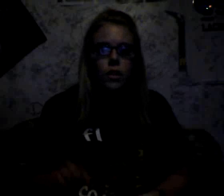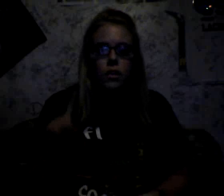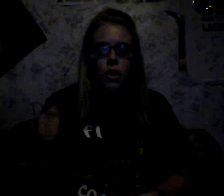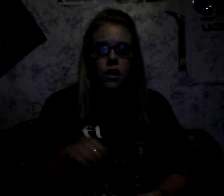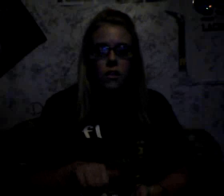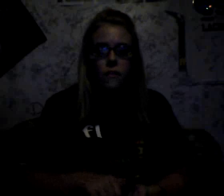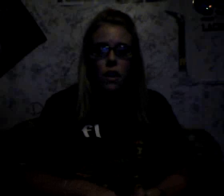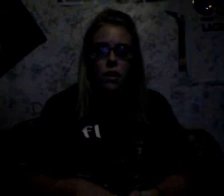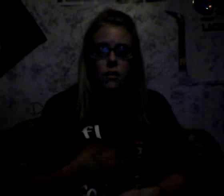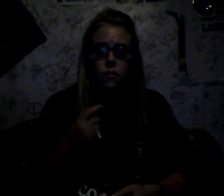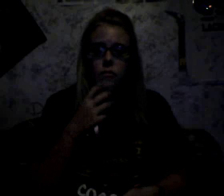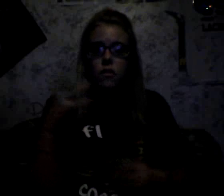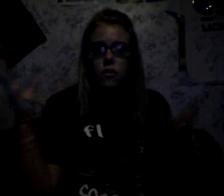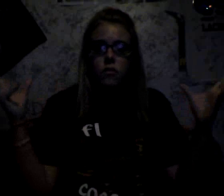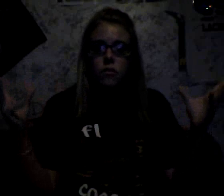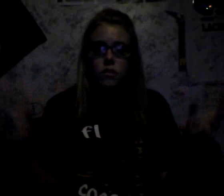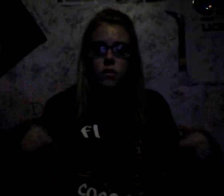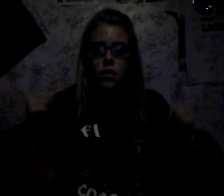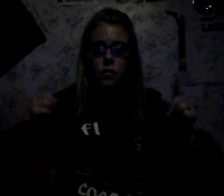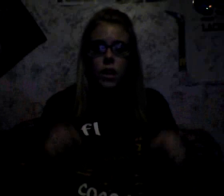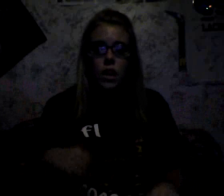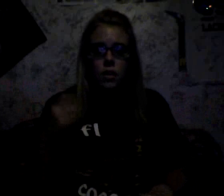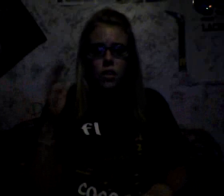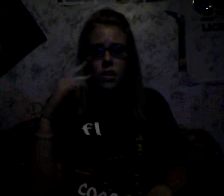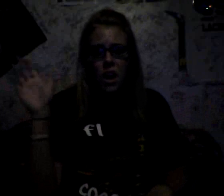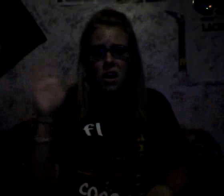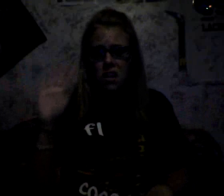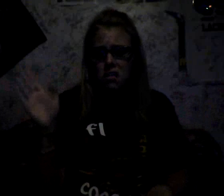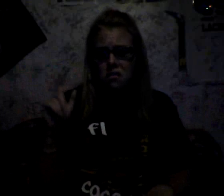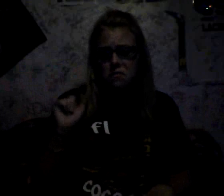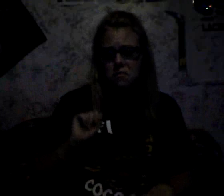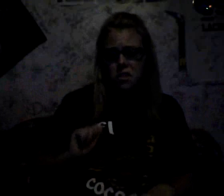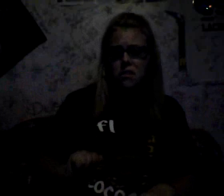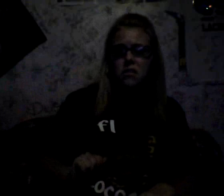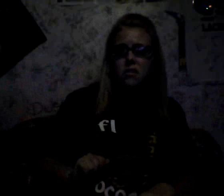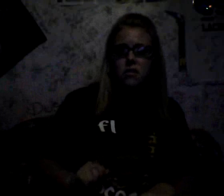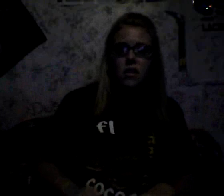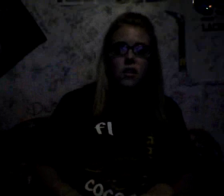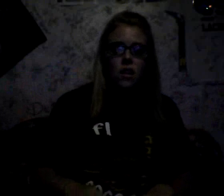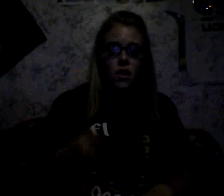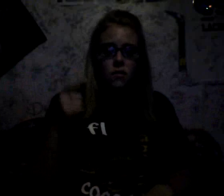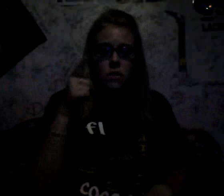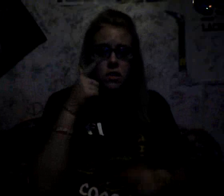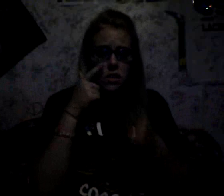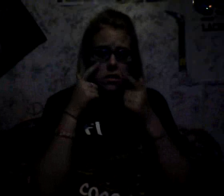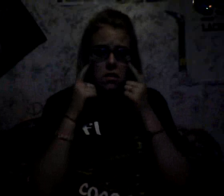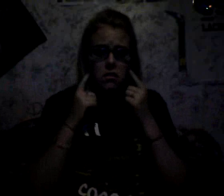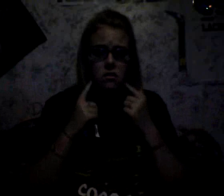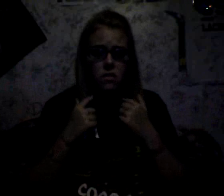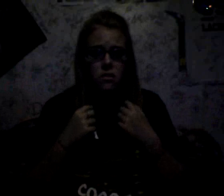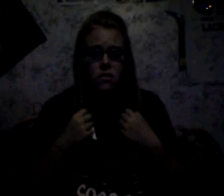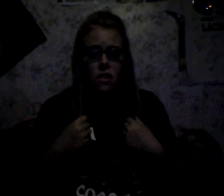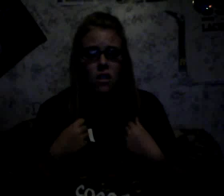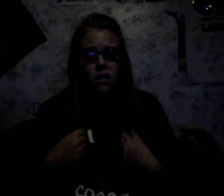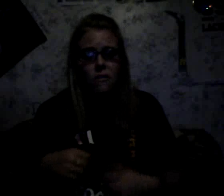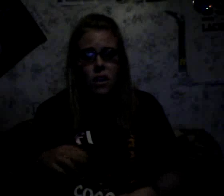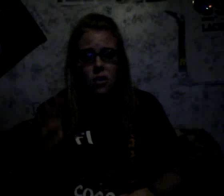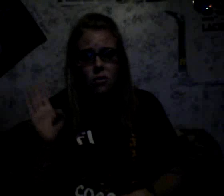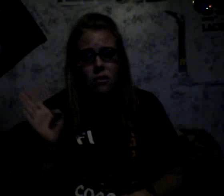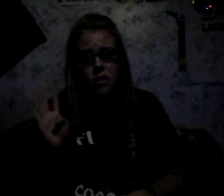Stand by your fireflies. Because I hate goodbyes. I got misty eyes. They said